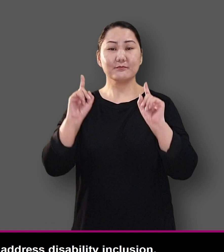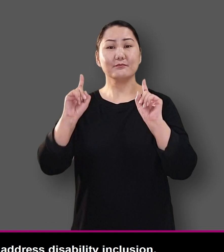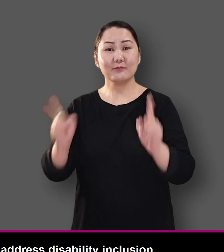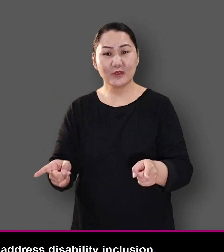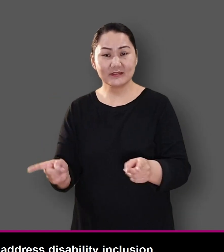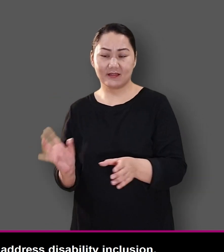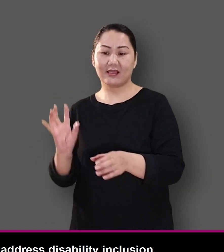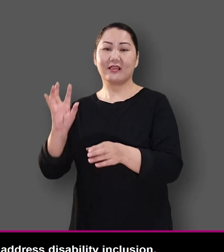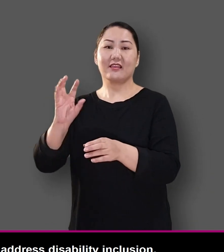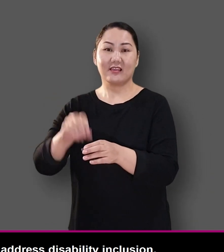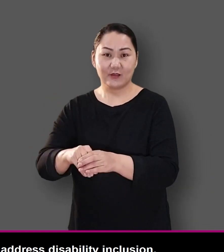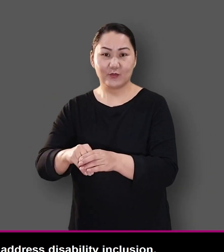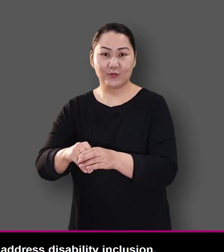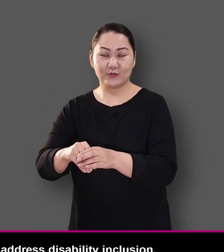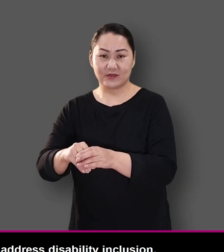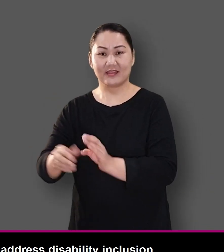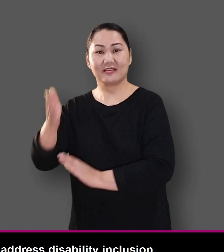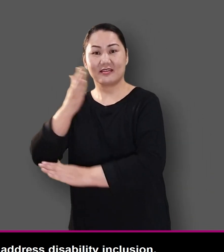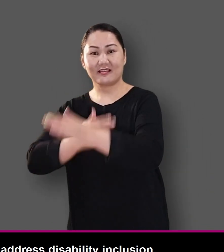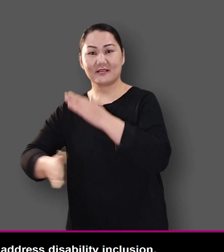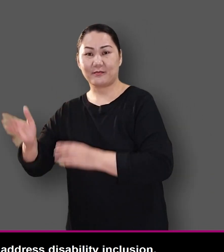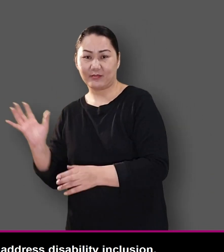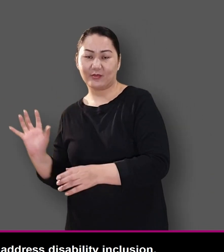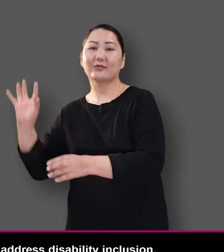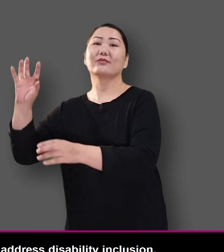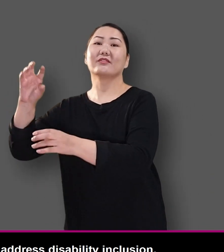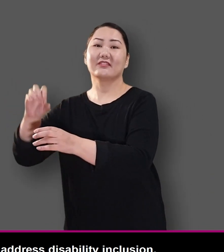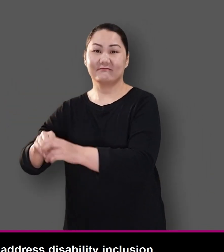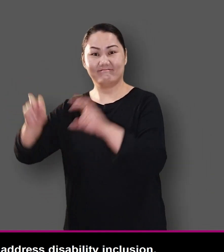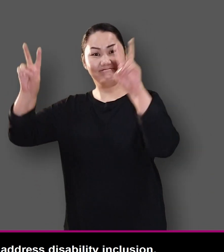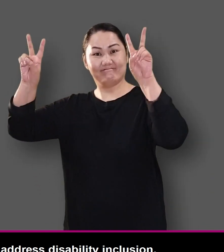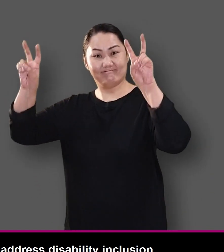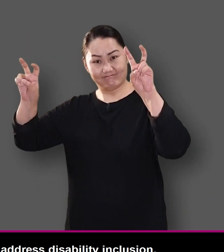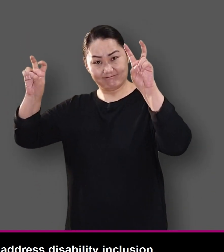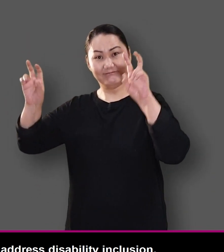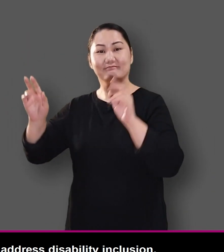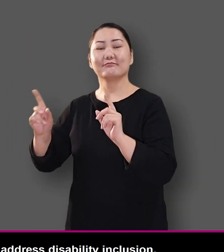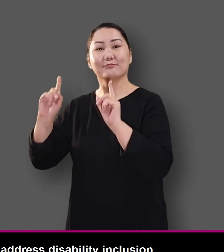in mainstream schools address disability inclusion,